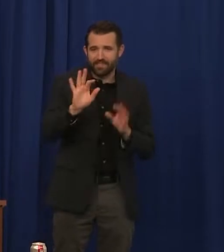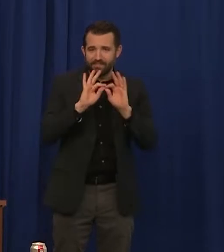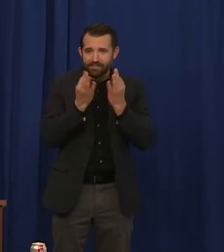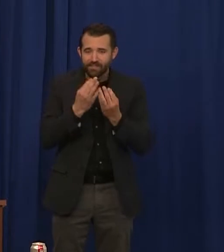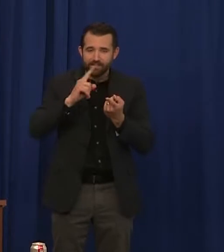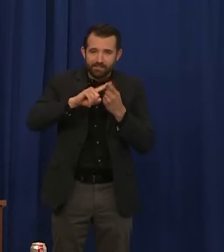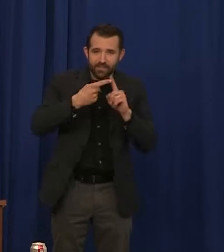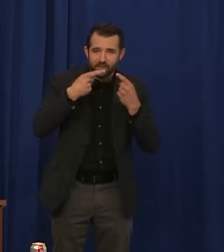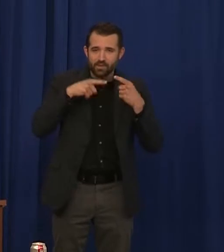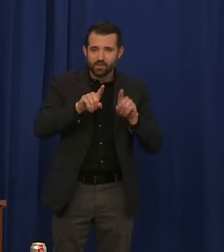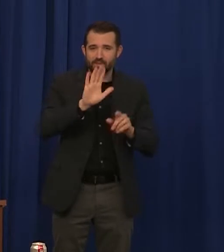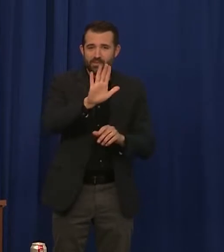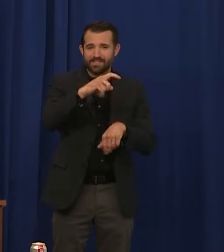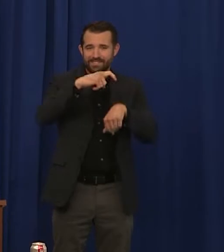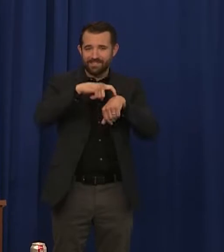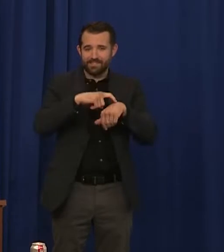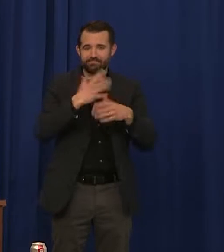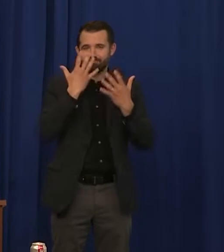grief.